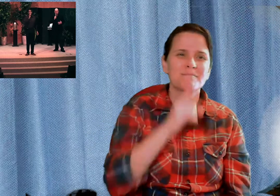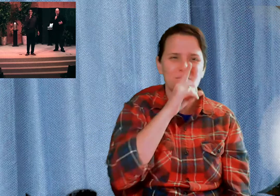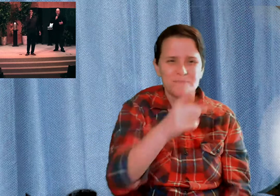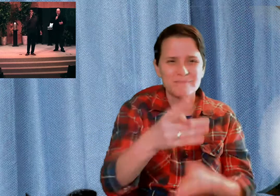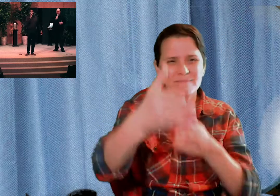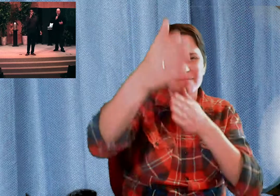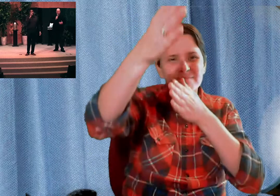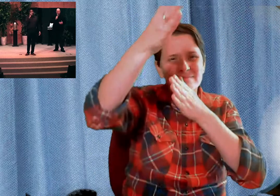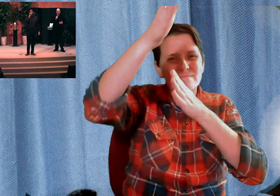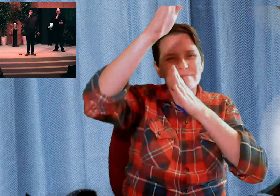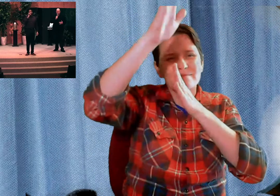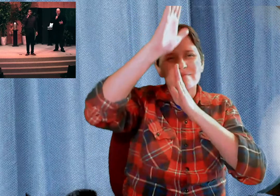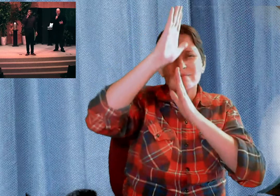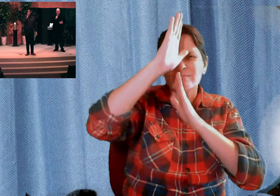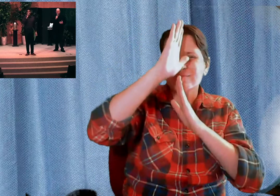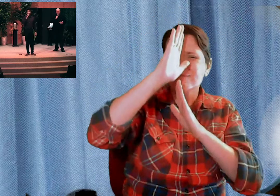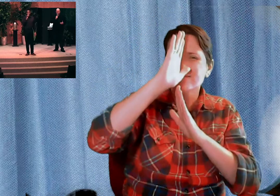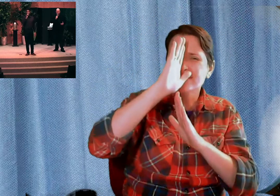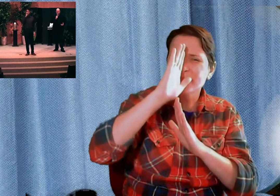I am